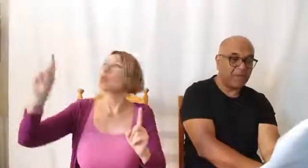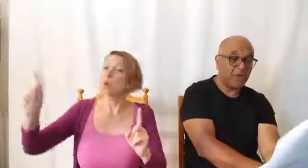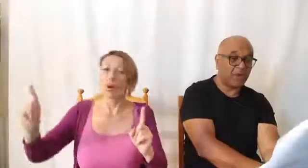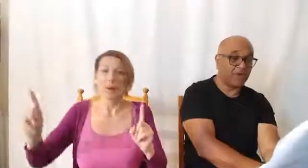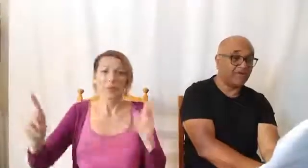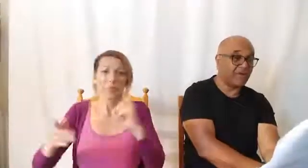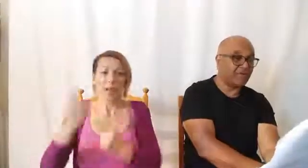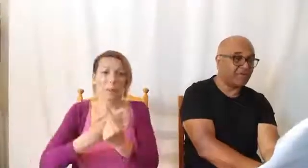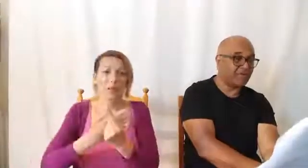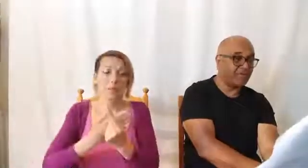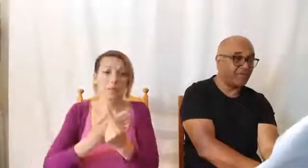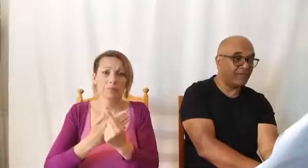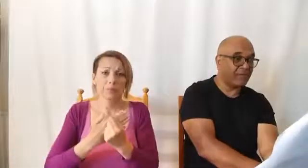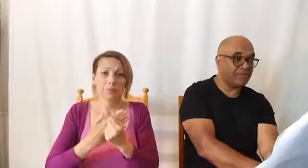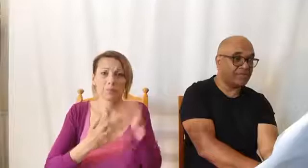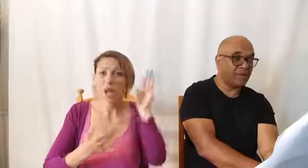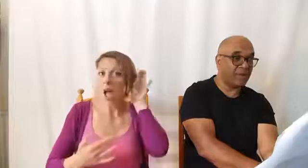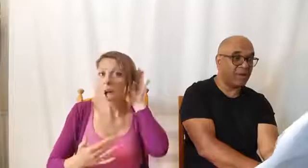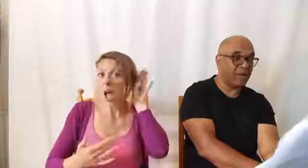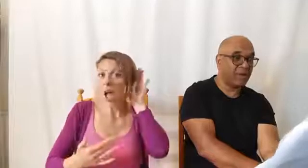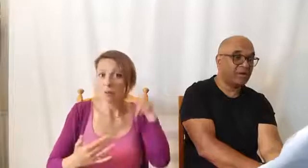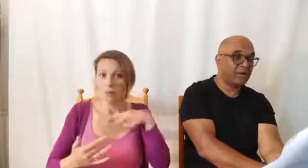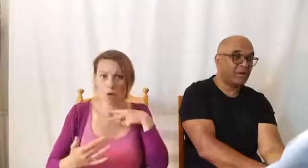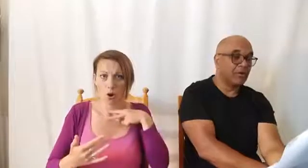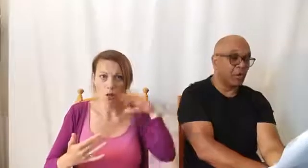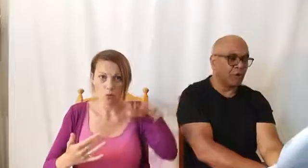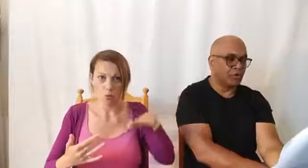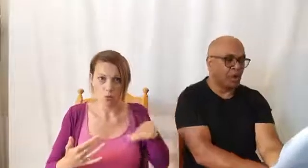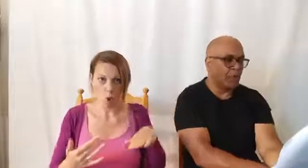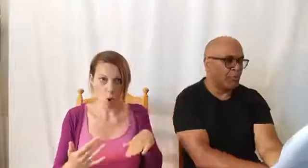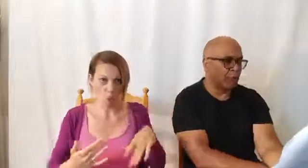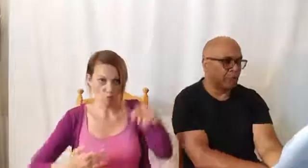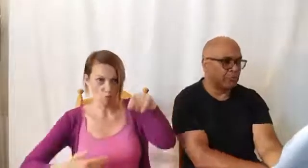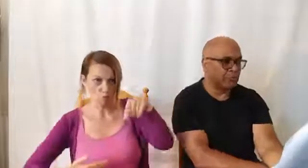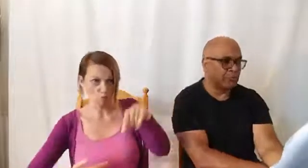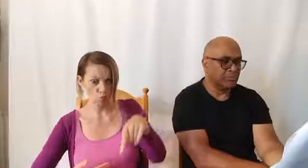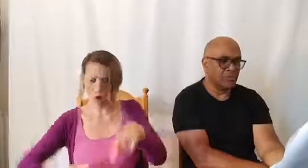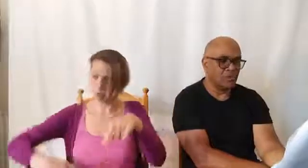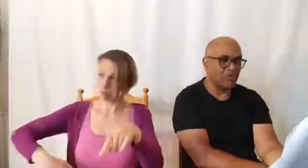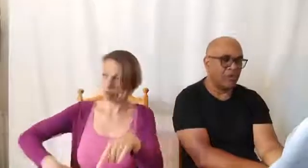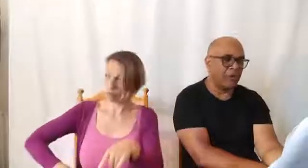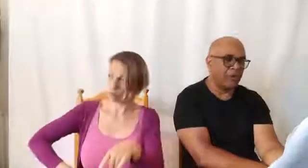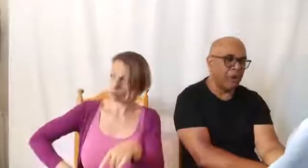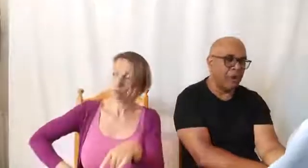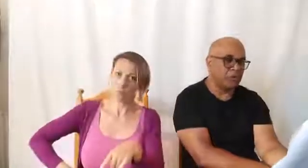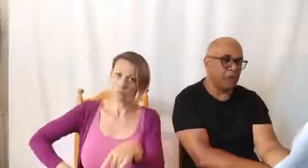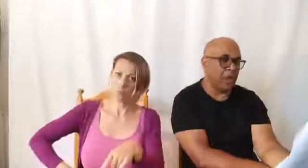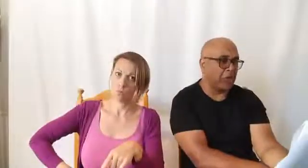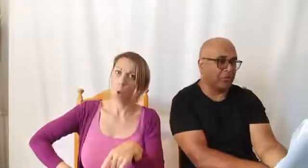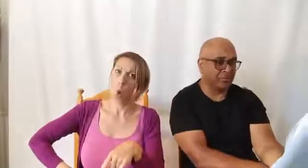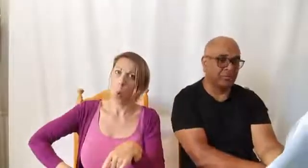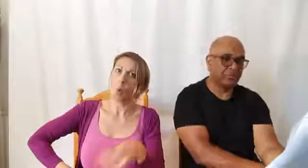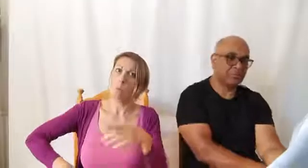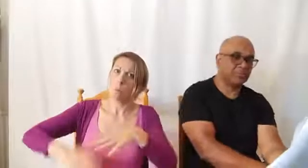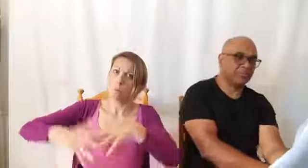a very low voice reply, "That, young boy, was a rather large wave.